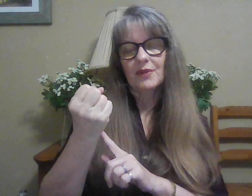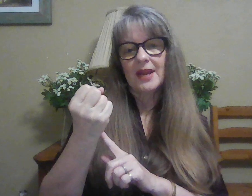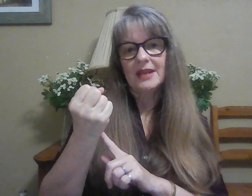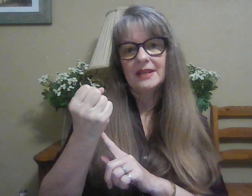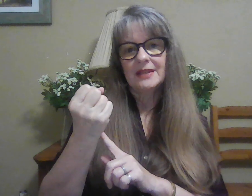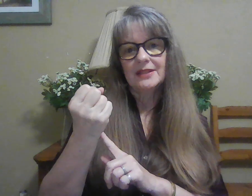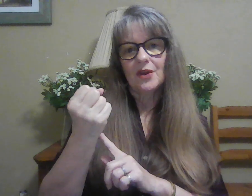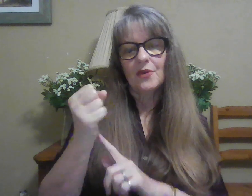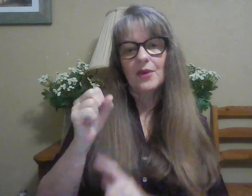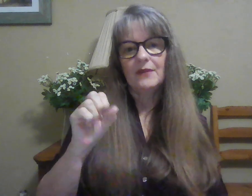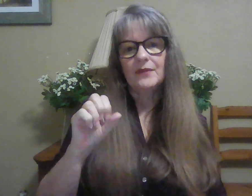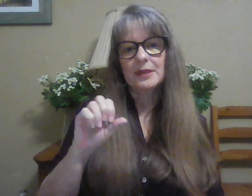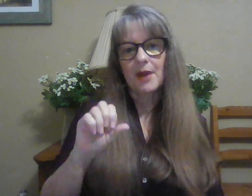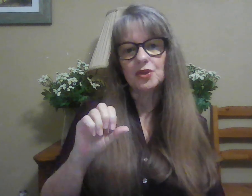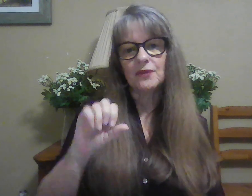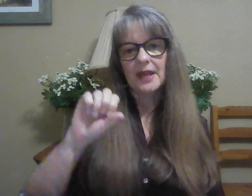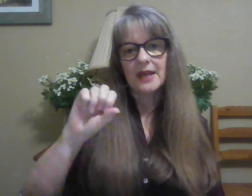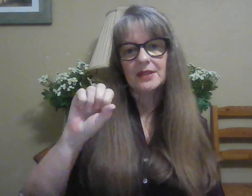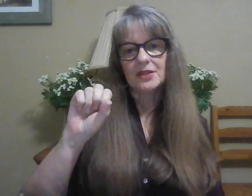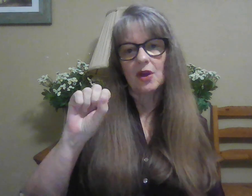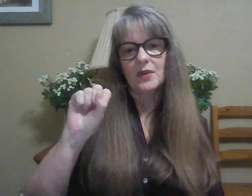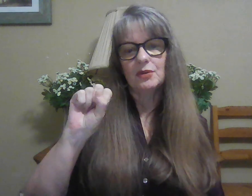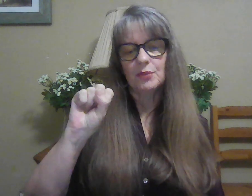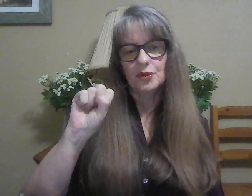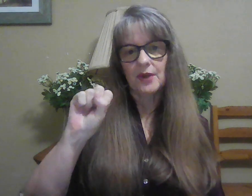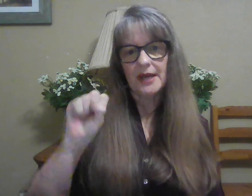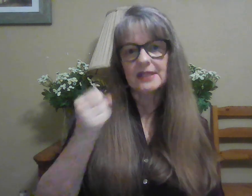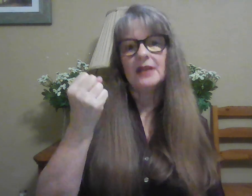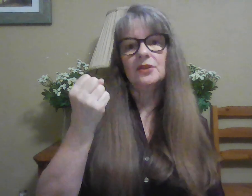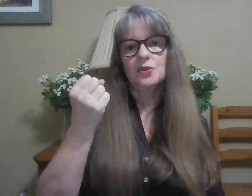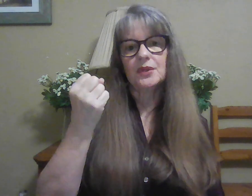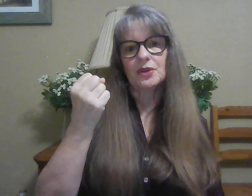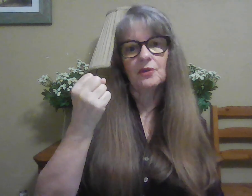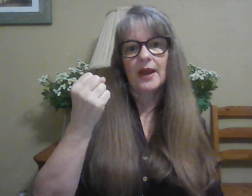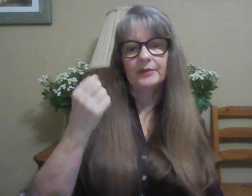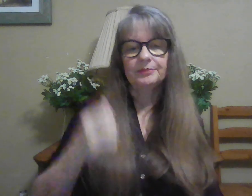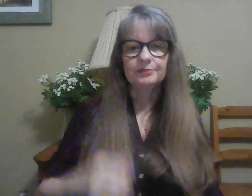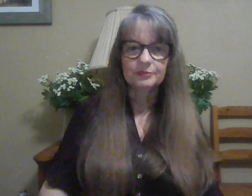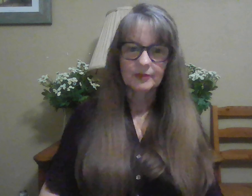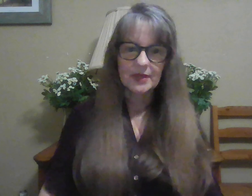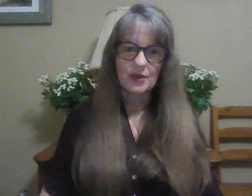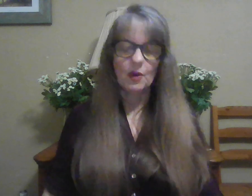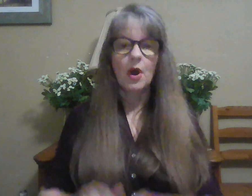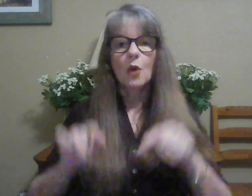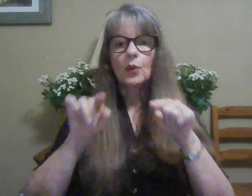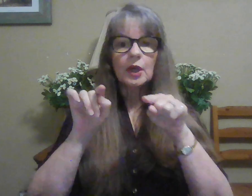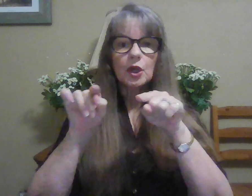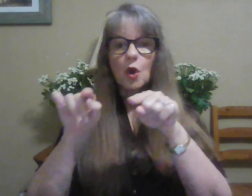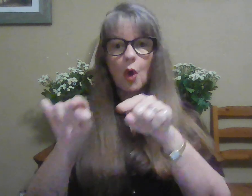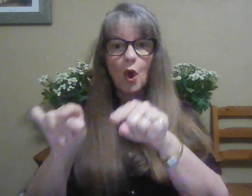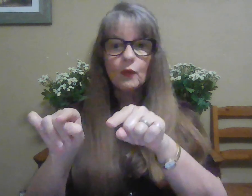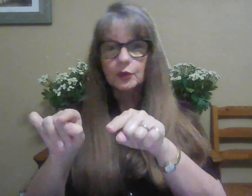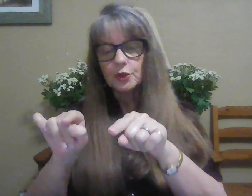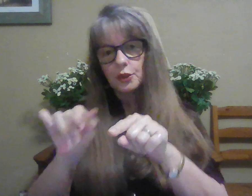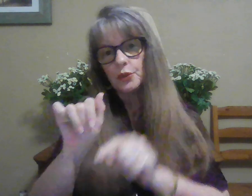right? So if it's apostrophe S, it's always you put your S and then twist it around. So we're going to go over